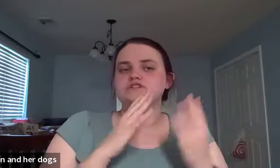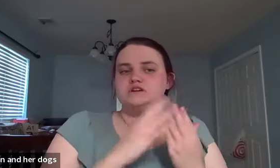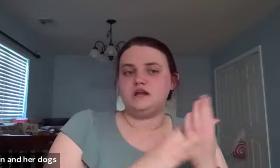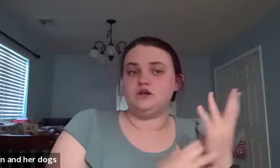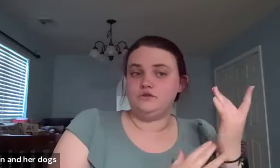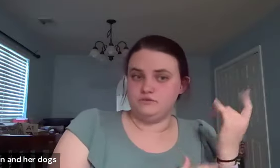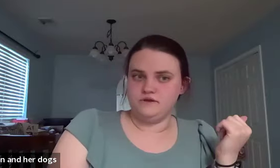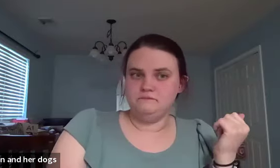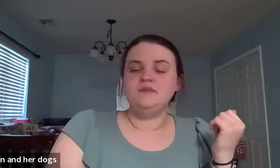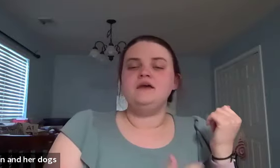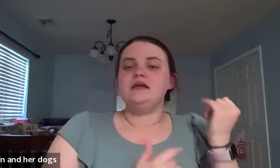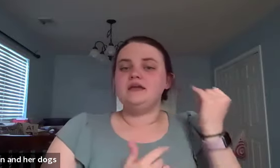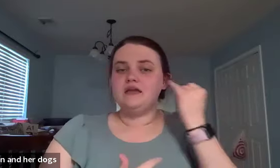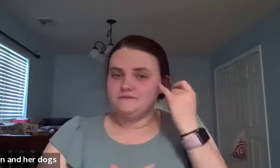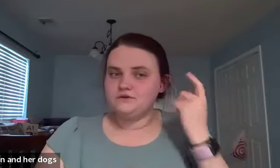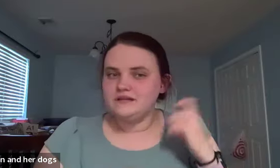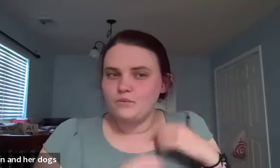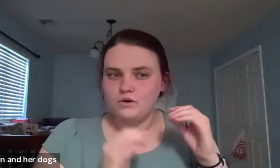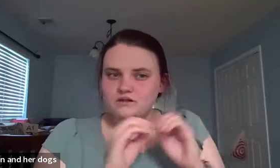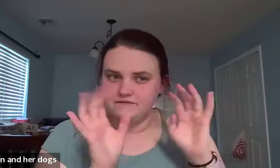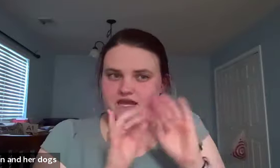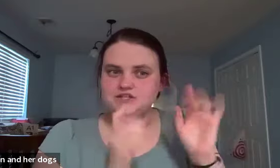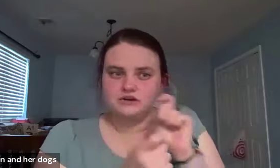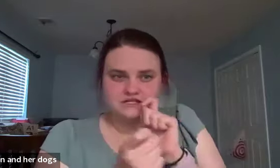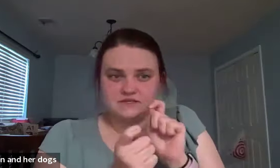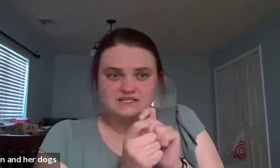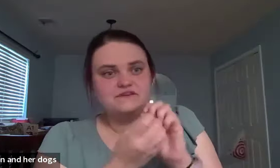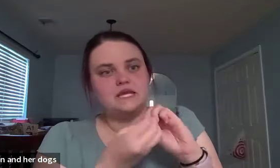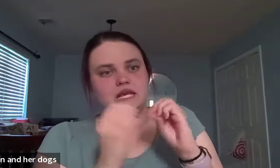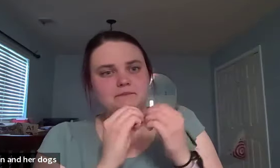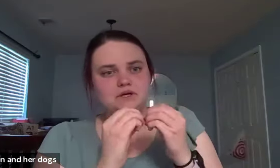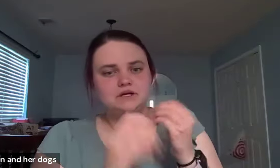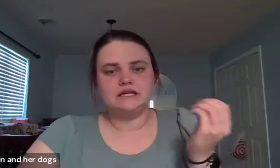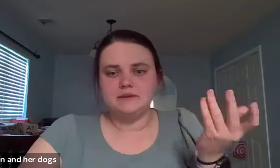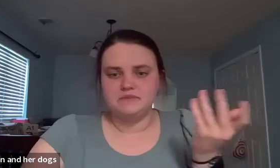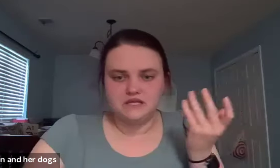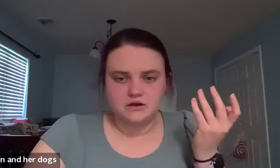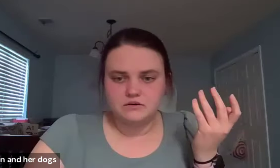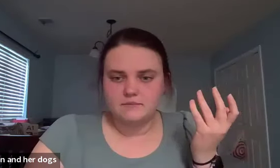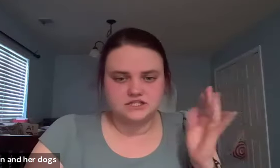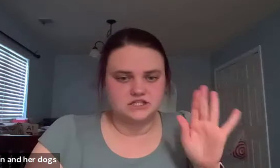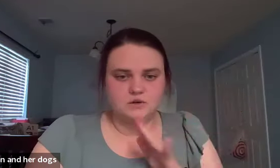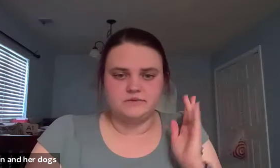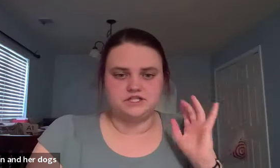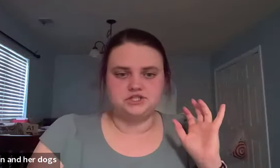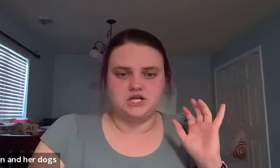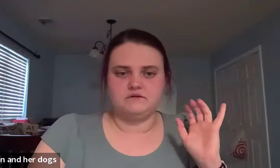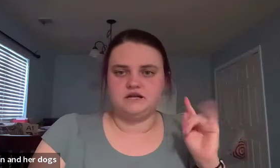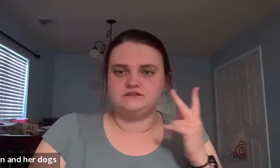We're just going to kind of go through them. If you need more clarification on a specific number, let me know. I'm actually going to open my chat right now so I